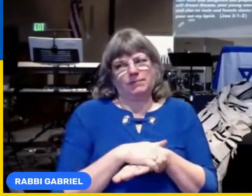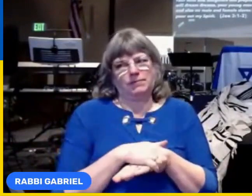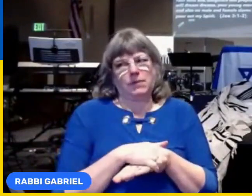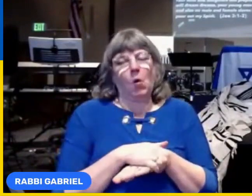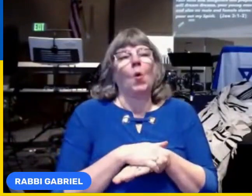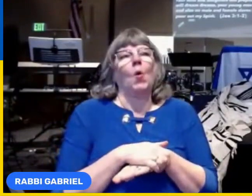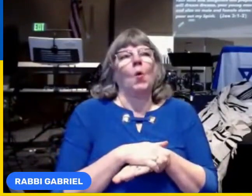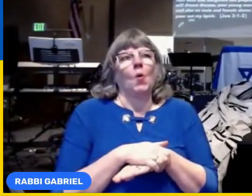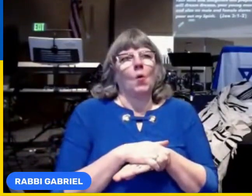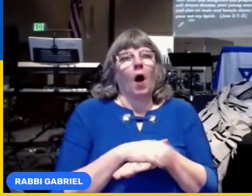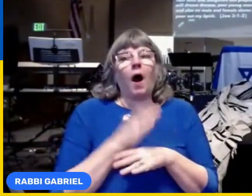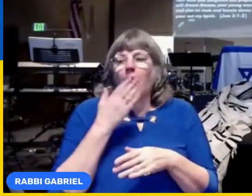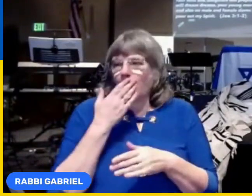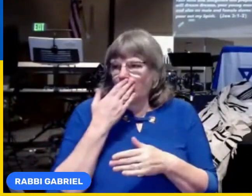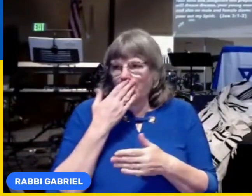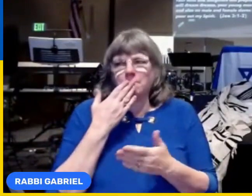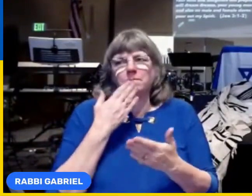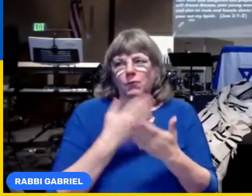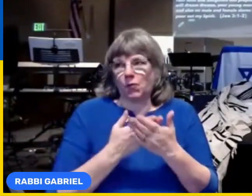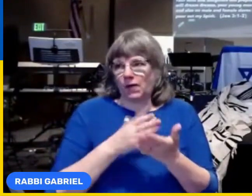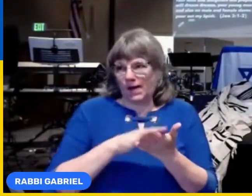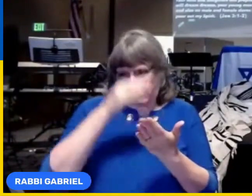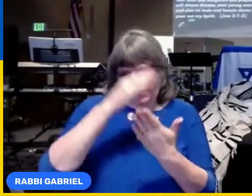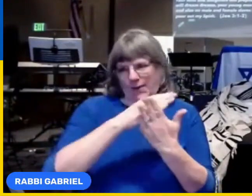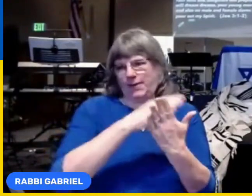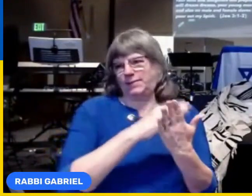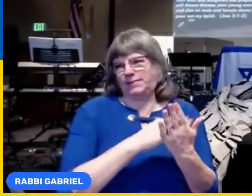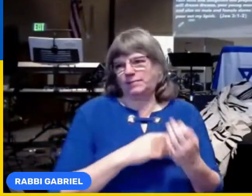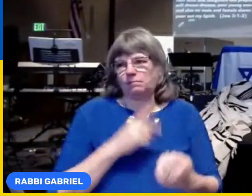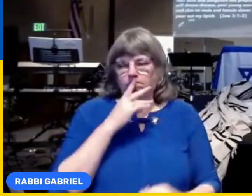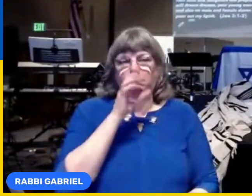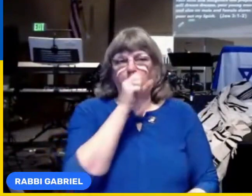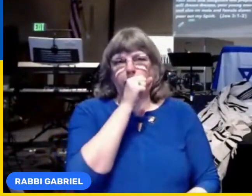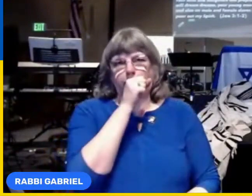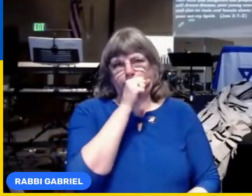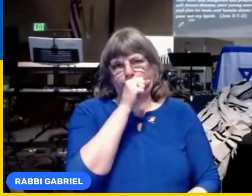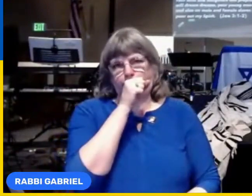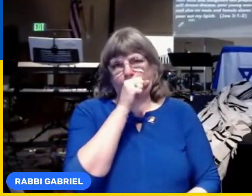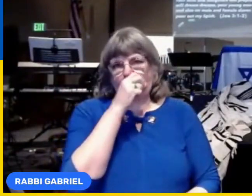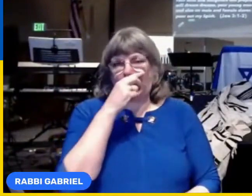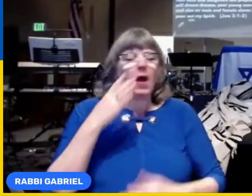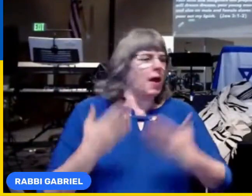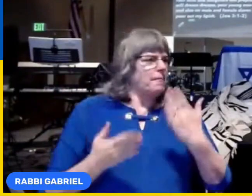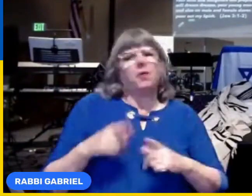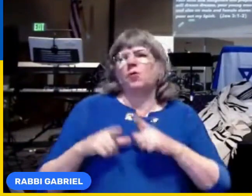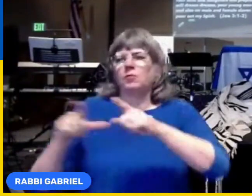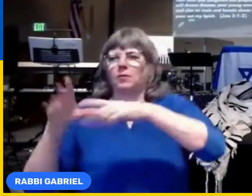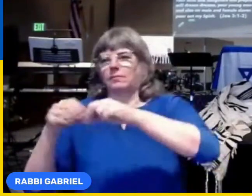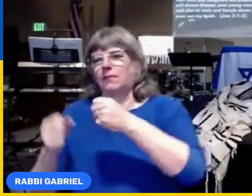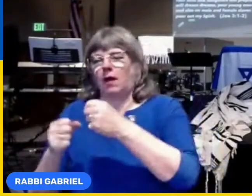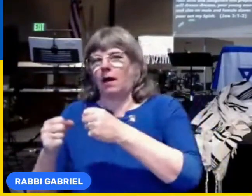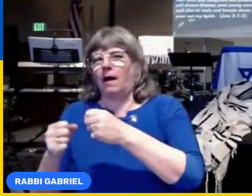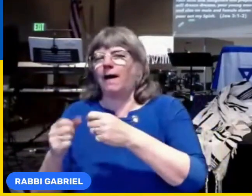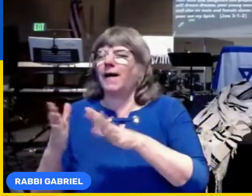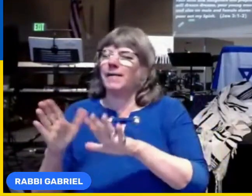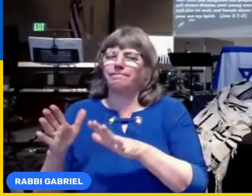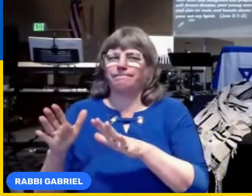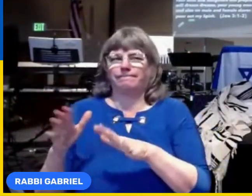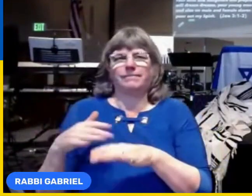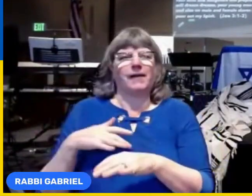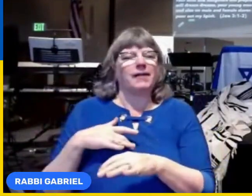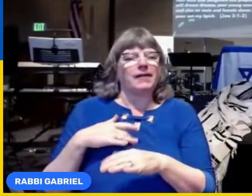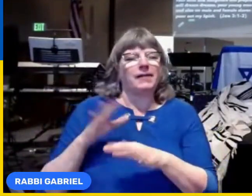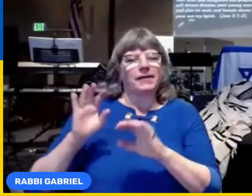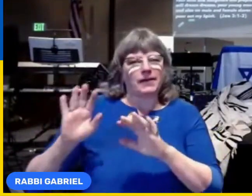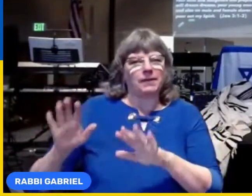Lesson learned, check. You know, going to do something and say, well, I'll